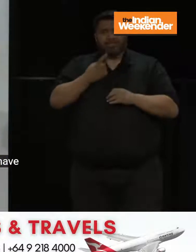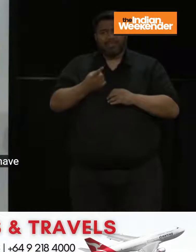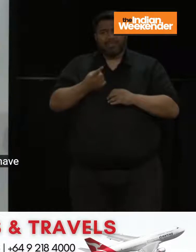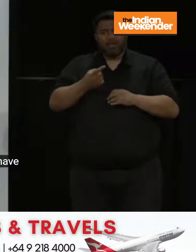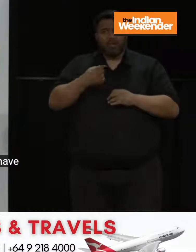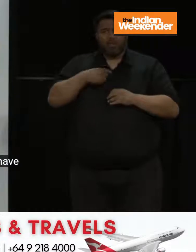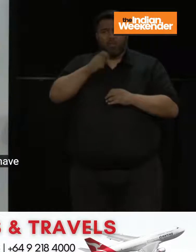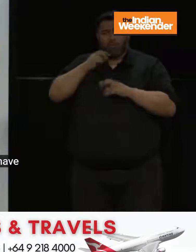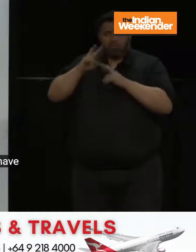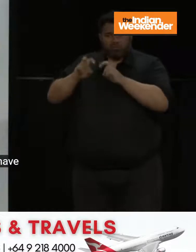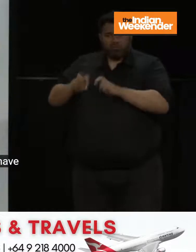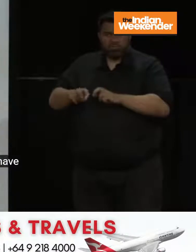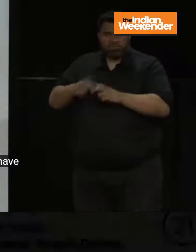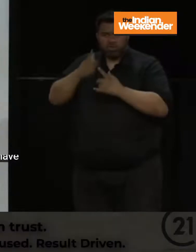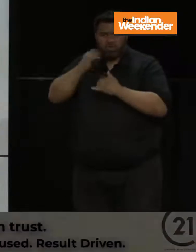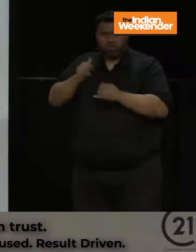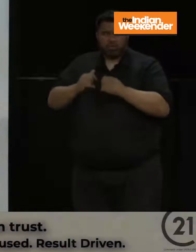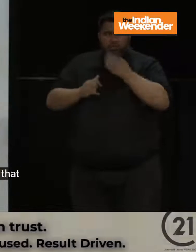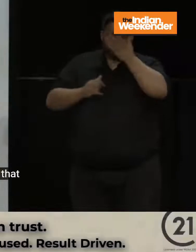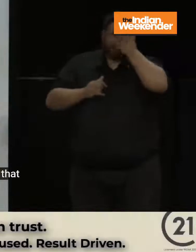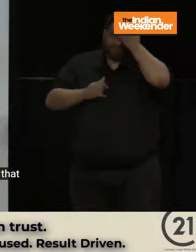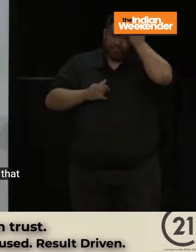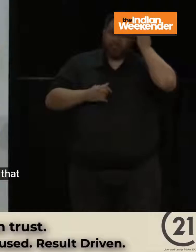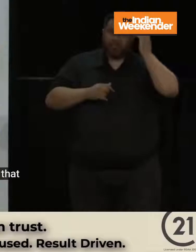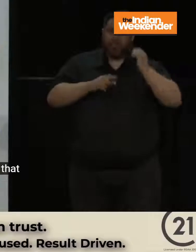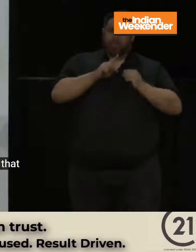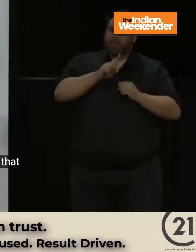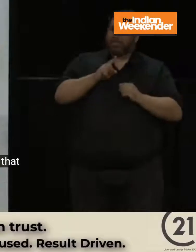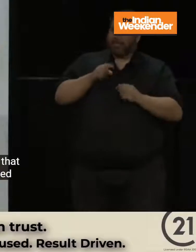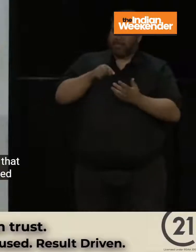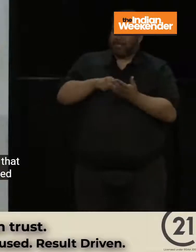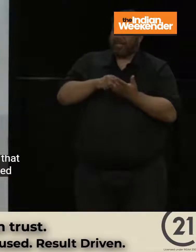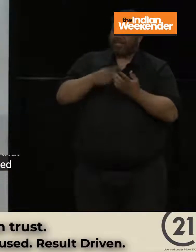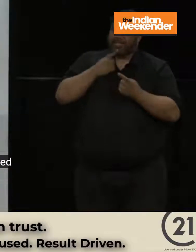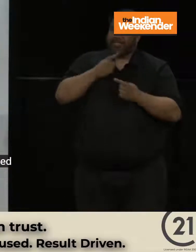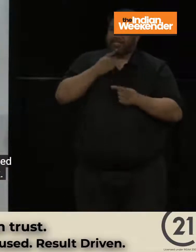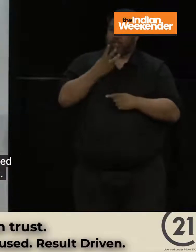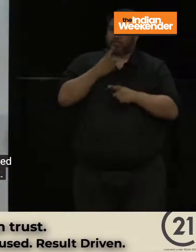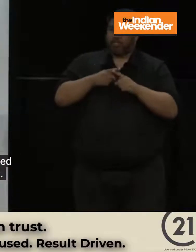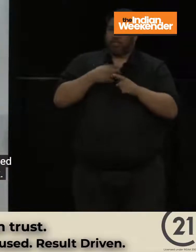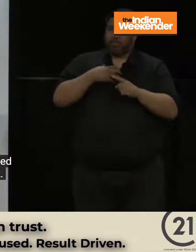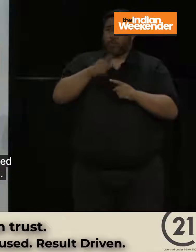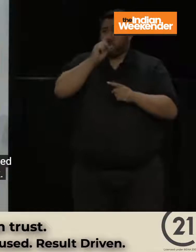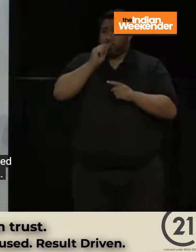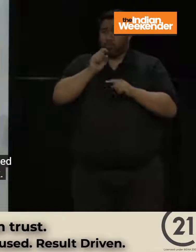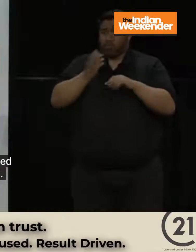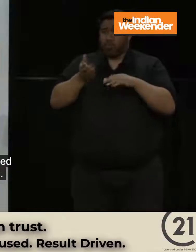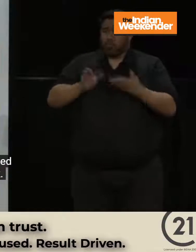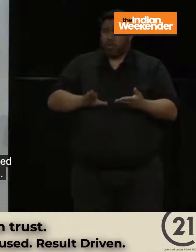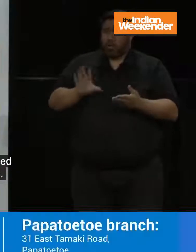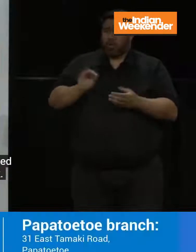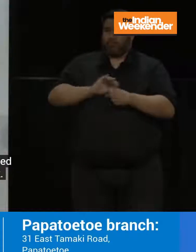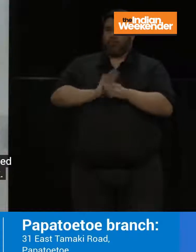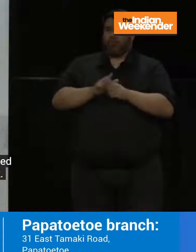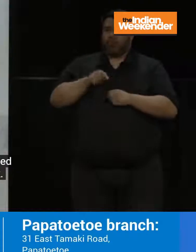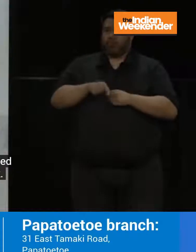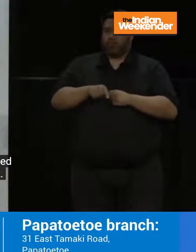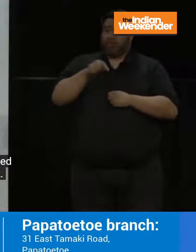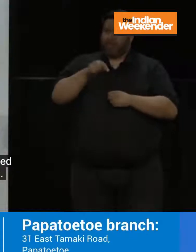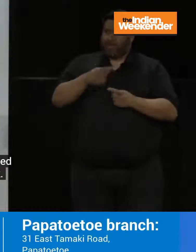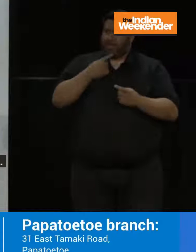that I would go back and check. Does suggest that Maori are 3 times more likely to die from COVID. Do you not think that having